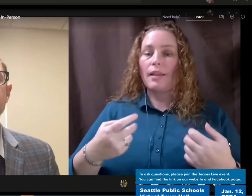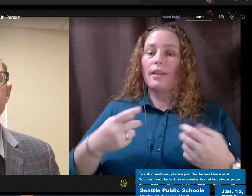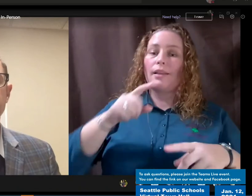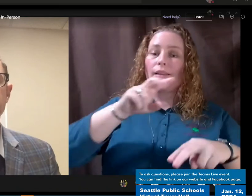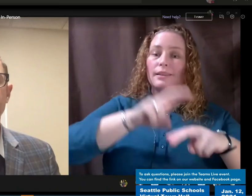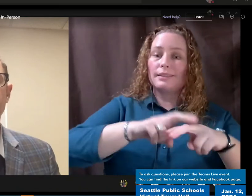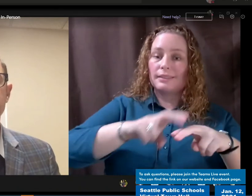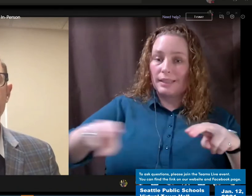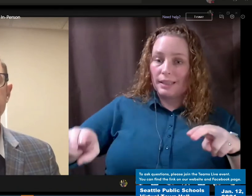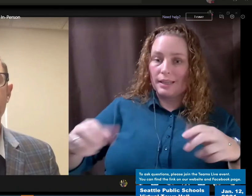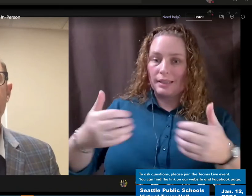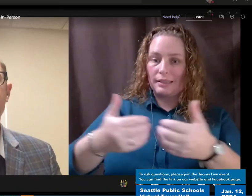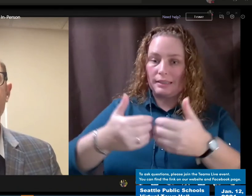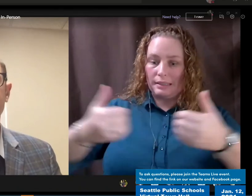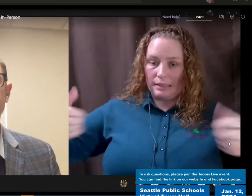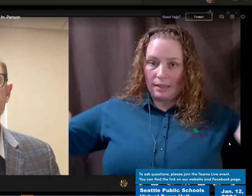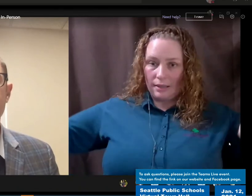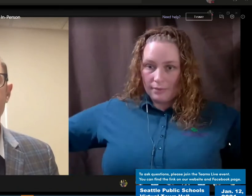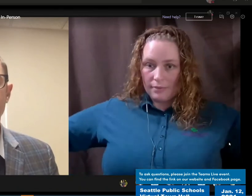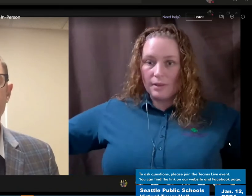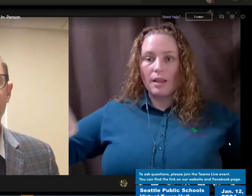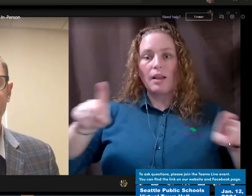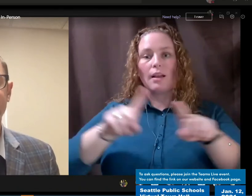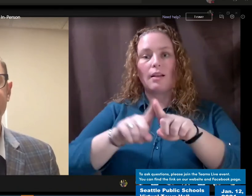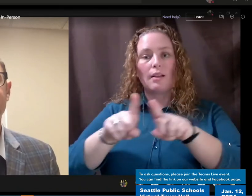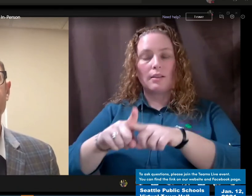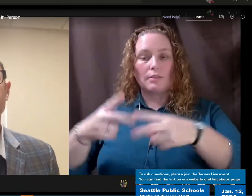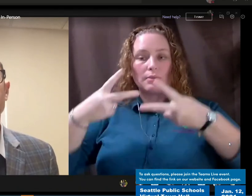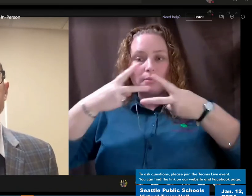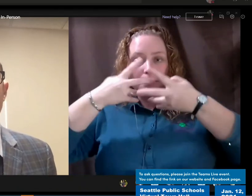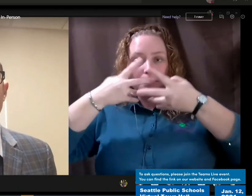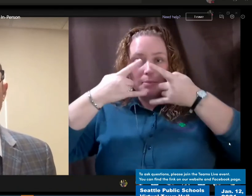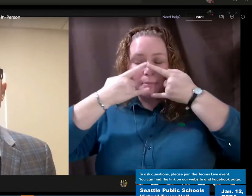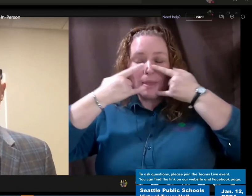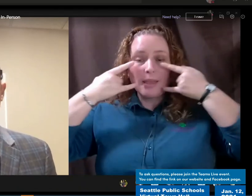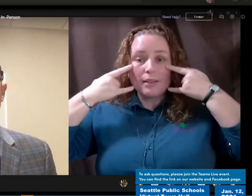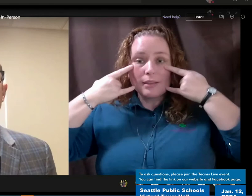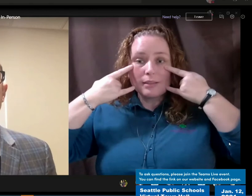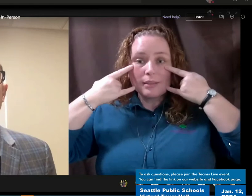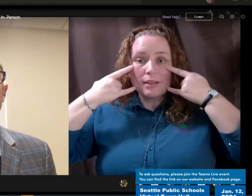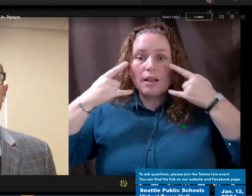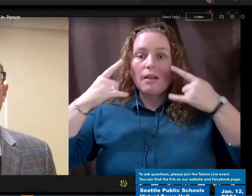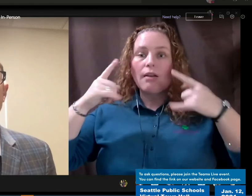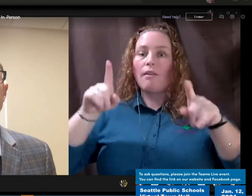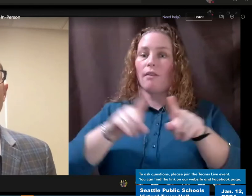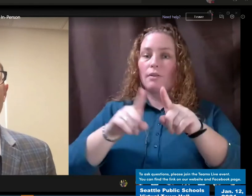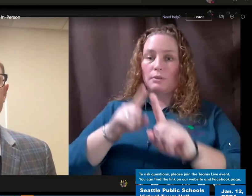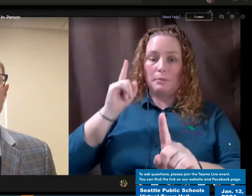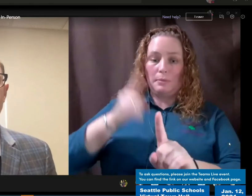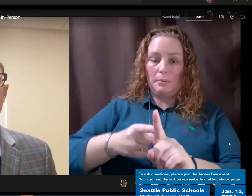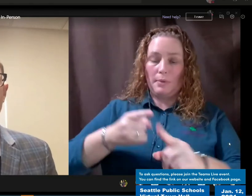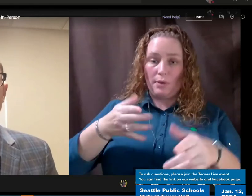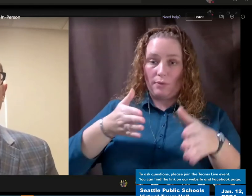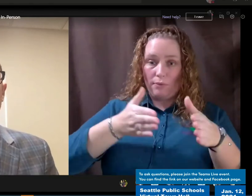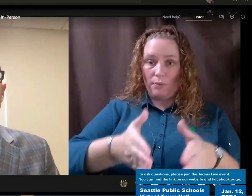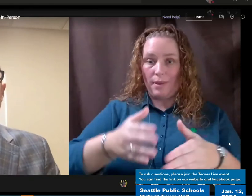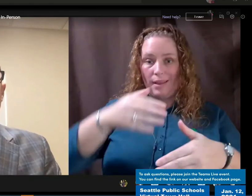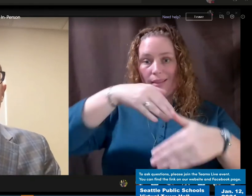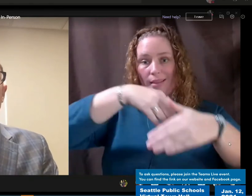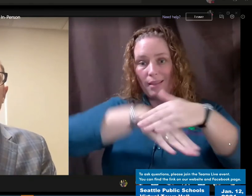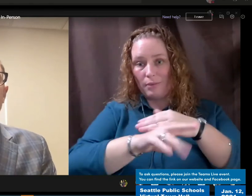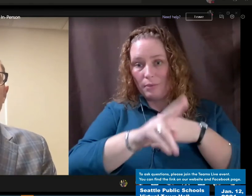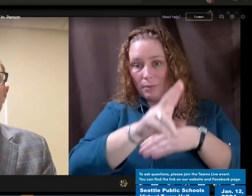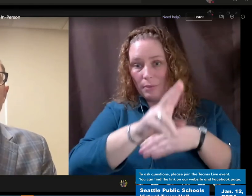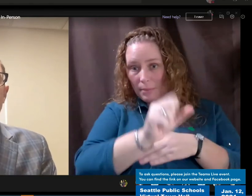even specific steps about how to exit and enter the bus. So they come on, we're moving it with those kids who walked onto campus and